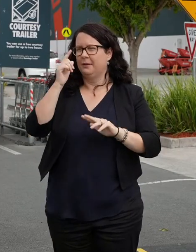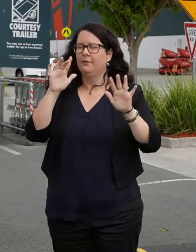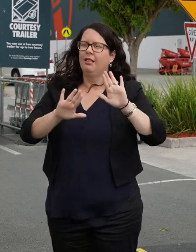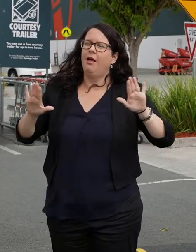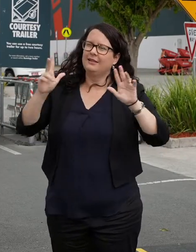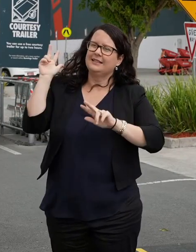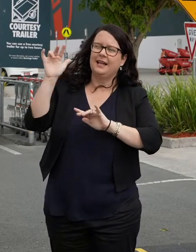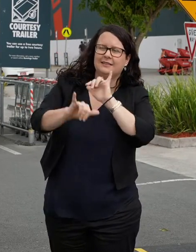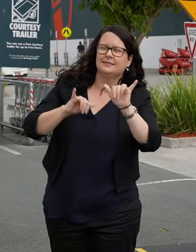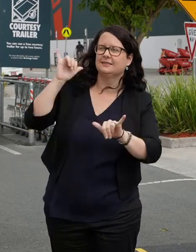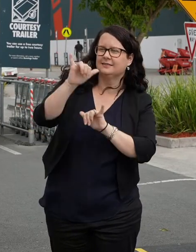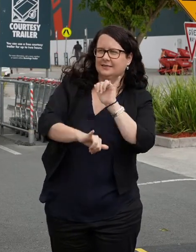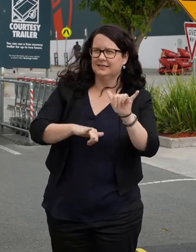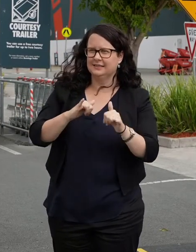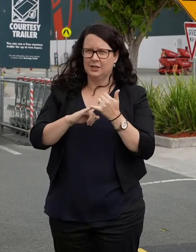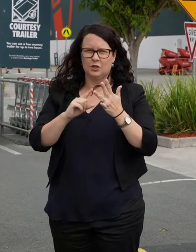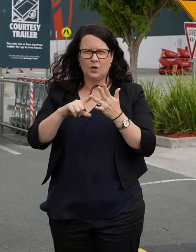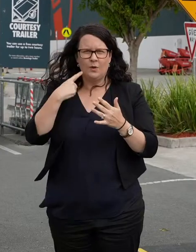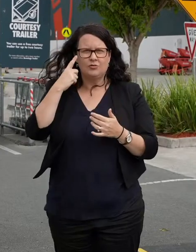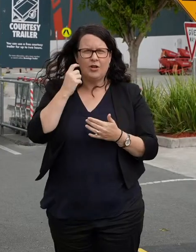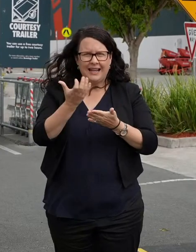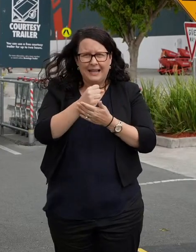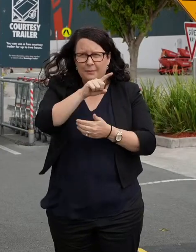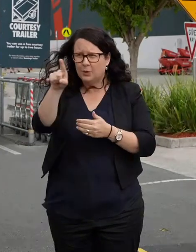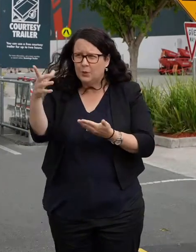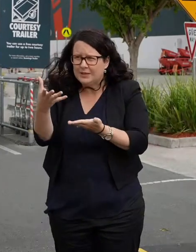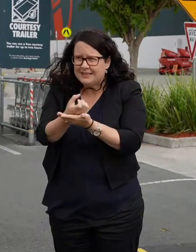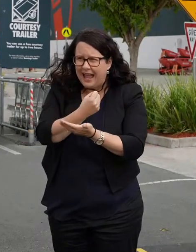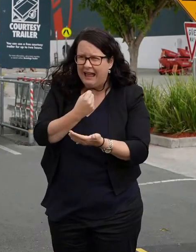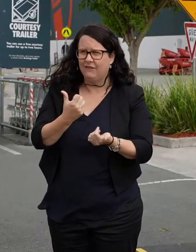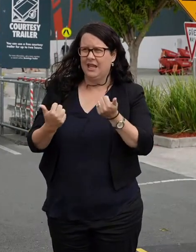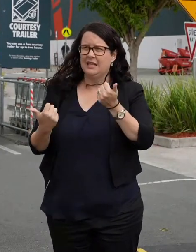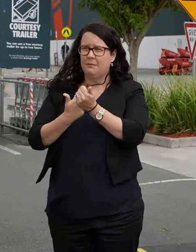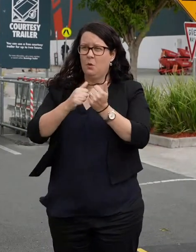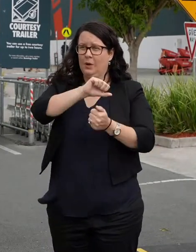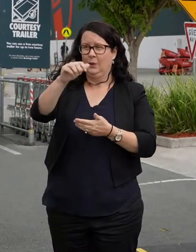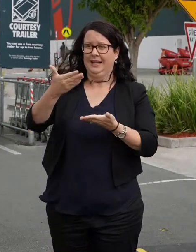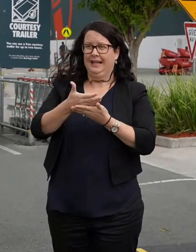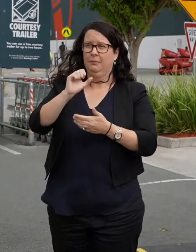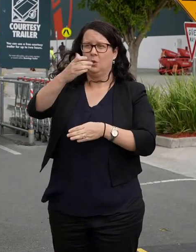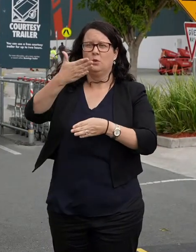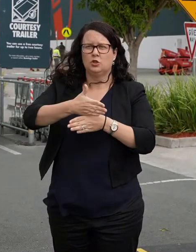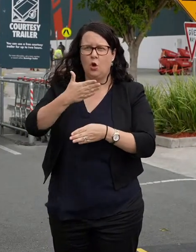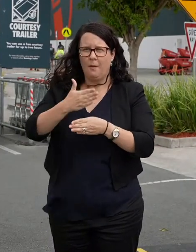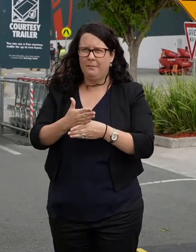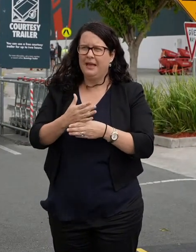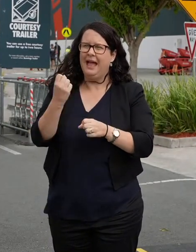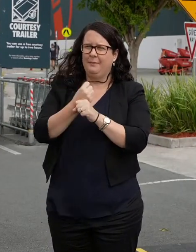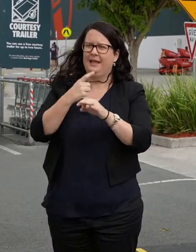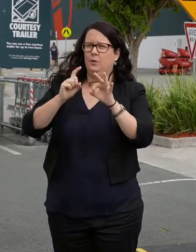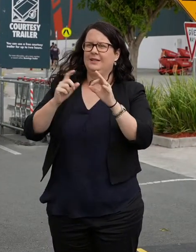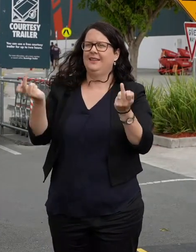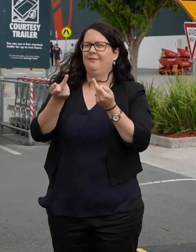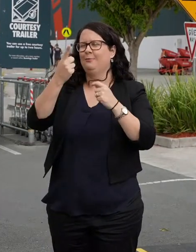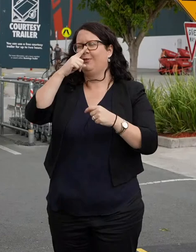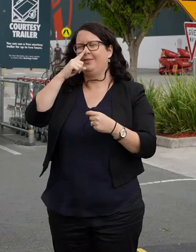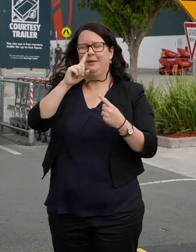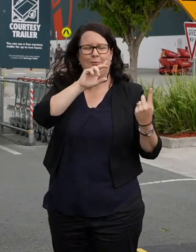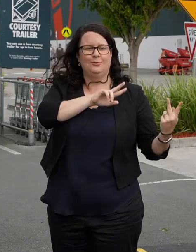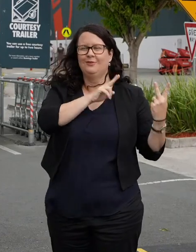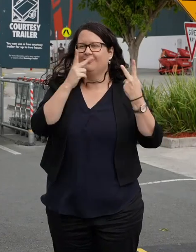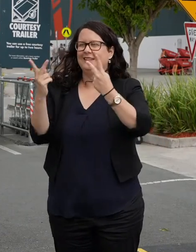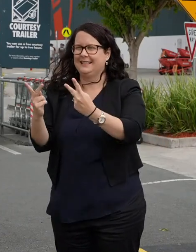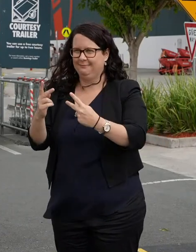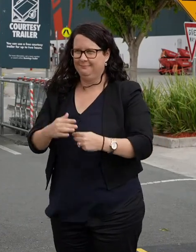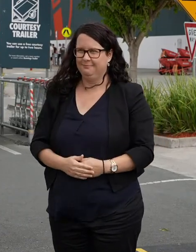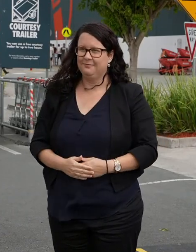please, it's about keeping you safe, it's about supporting jobs, and it's about opening up Queensland. Please come get vaccinated today.